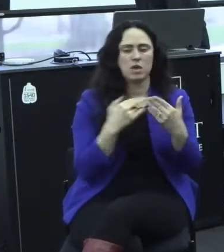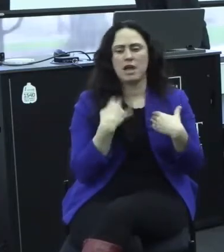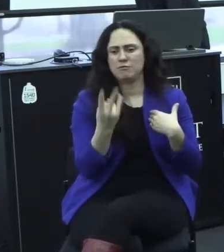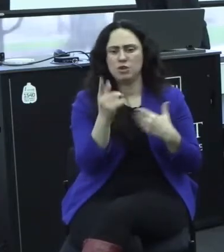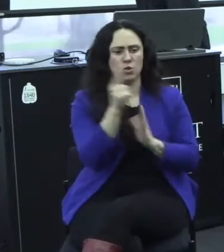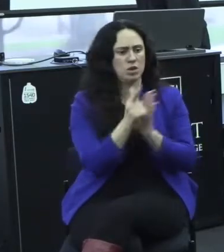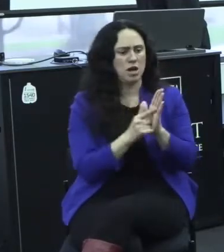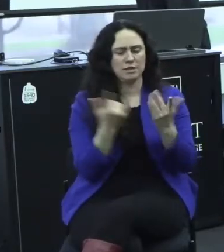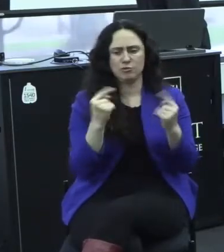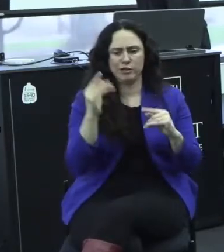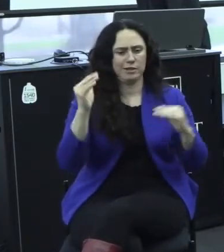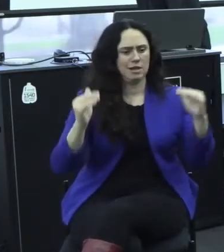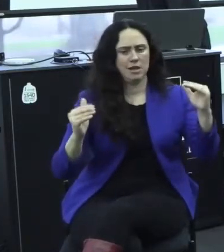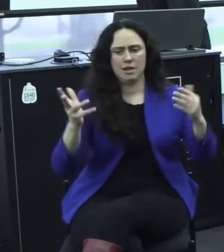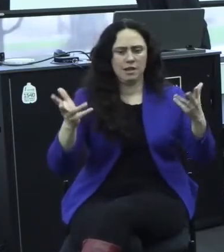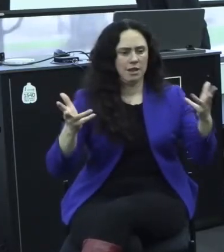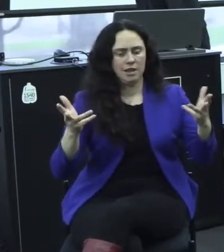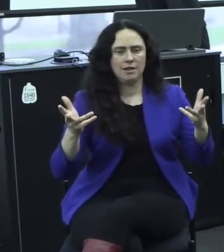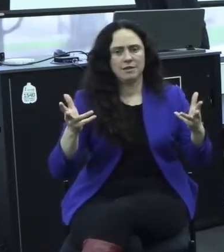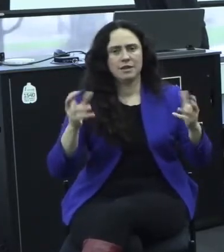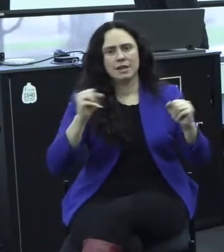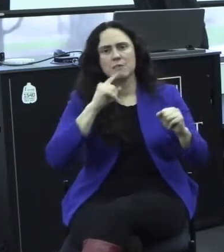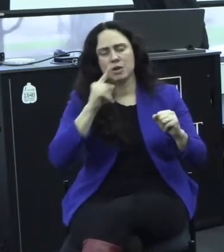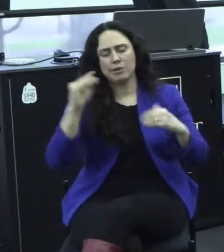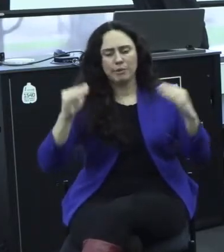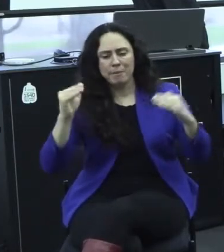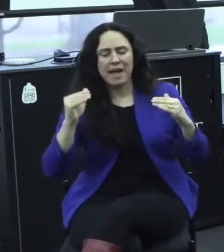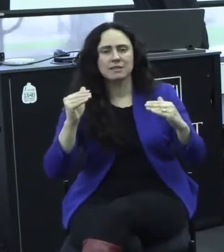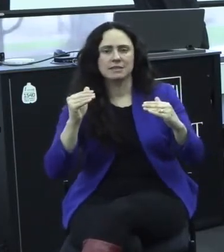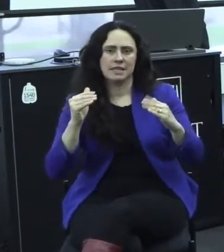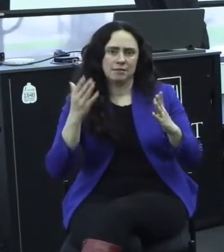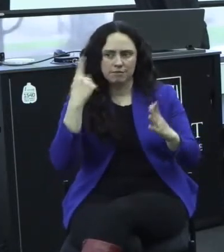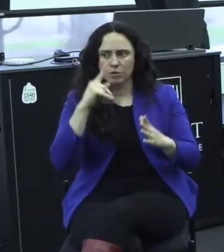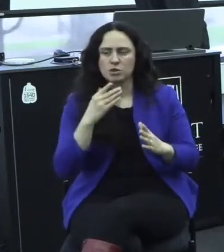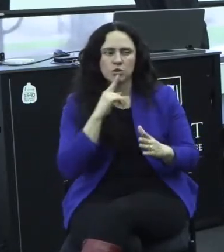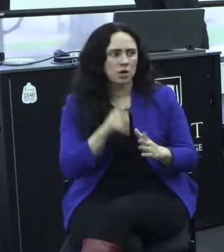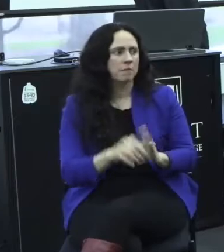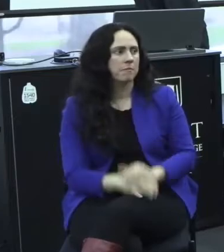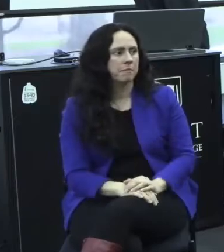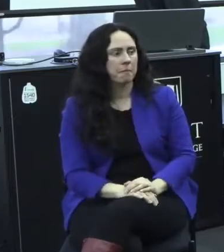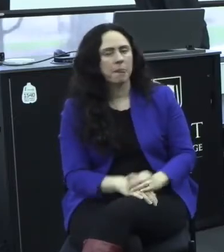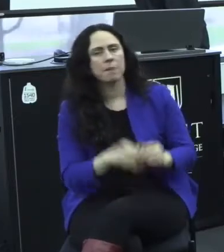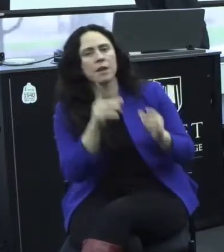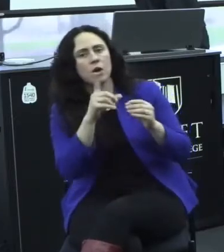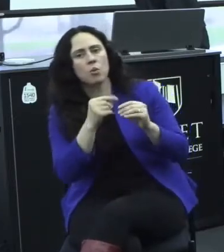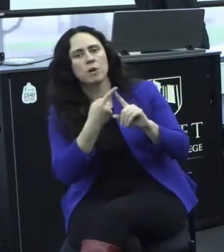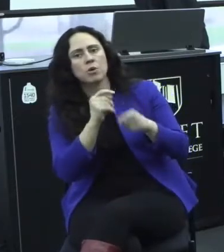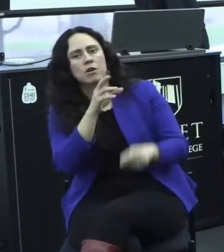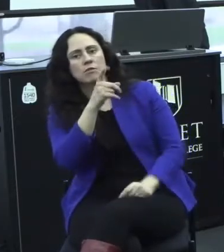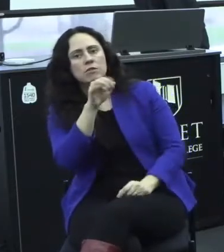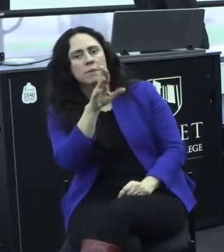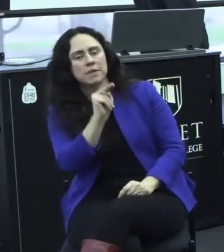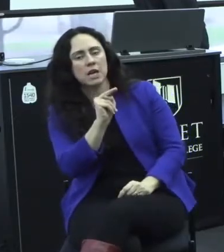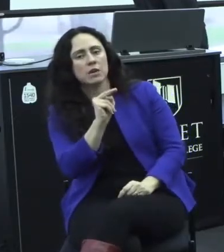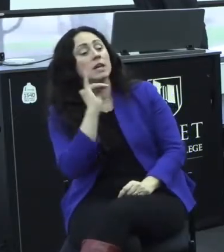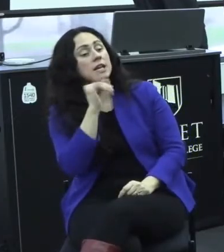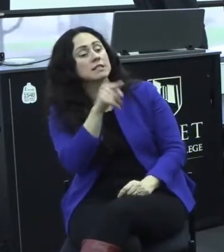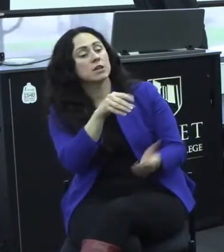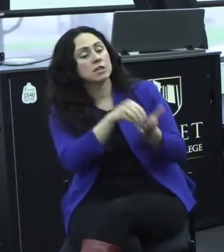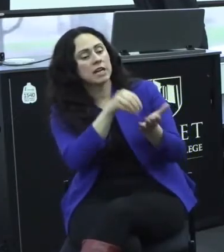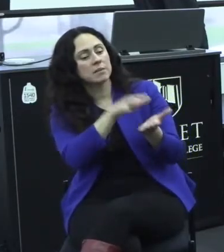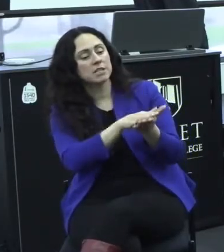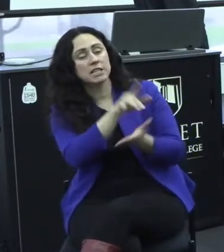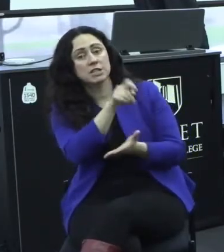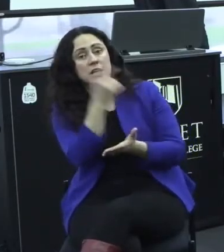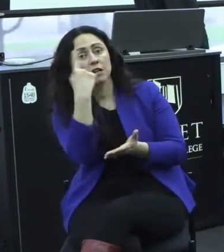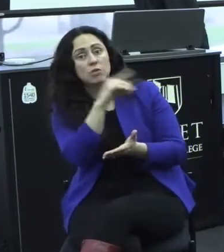I'm balancing. It could be a real balancing act for sure. We have one more from Karen. Is there documentation